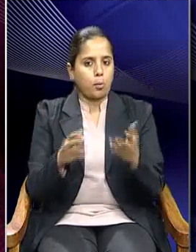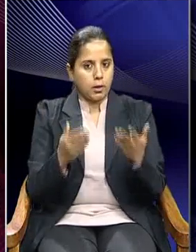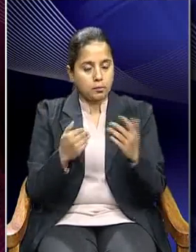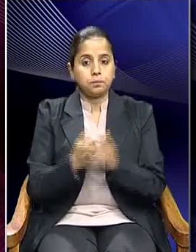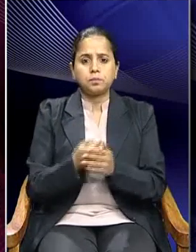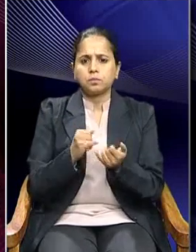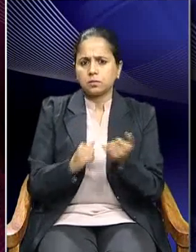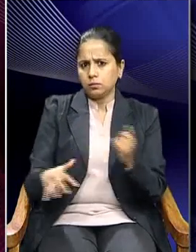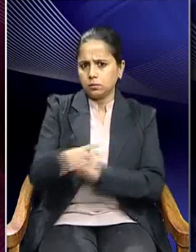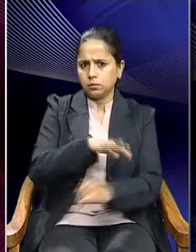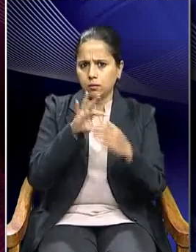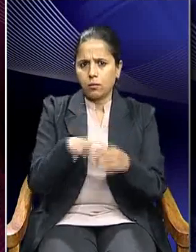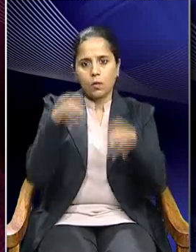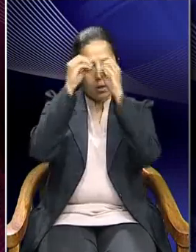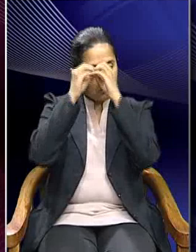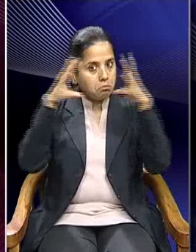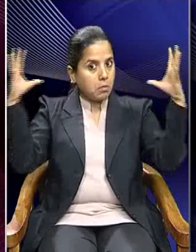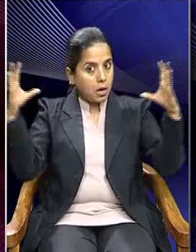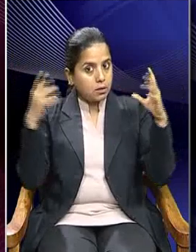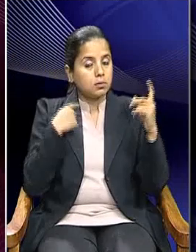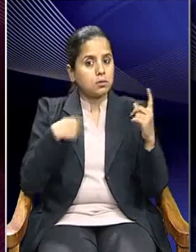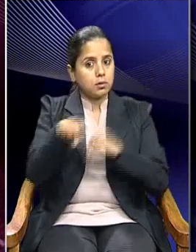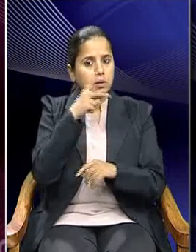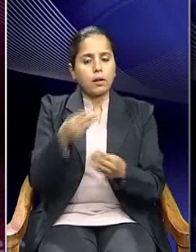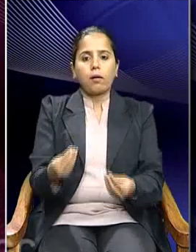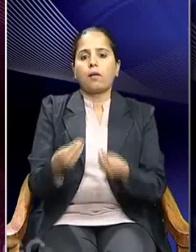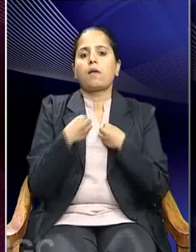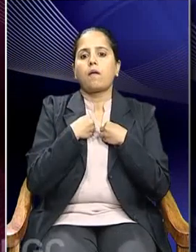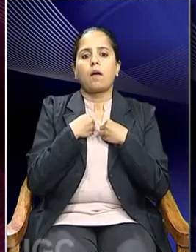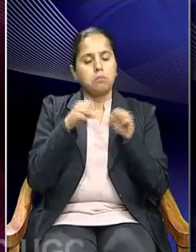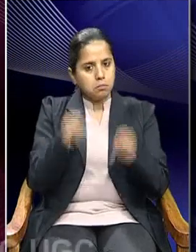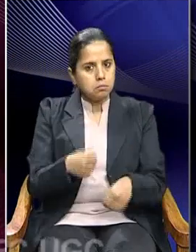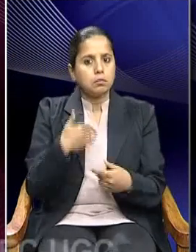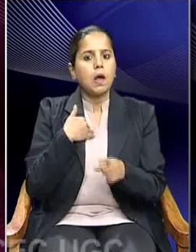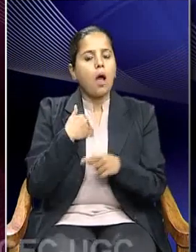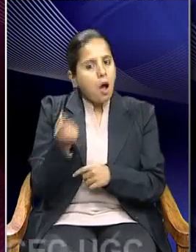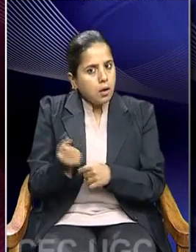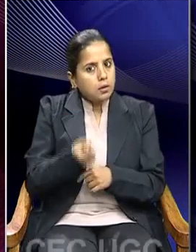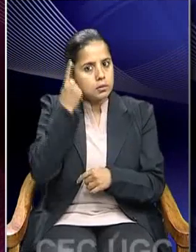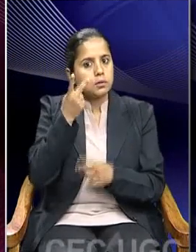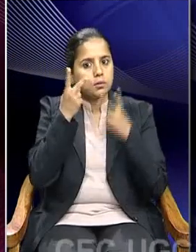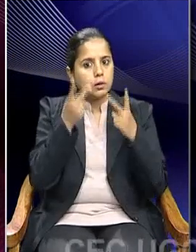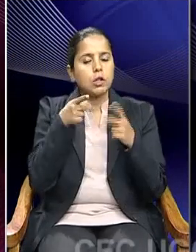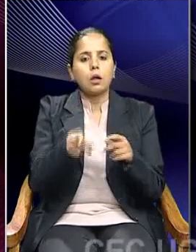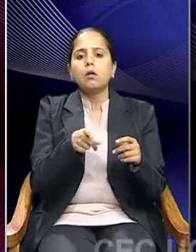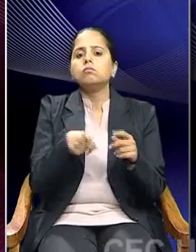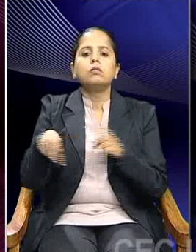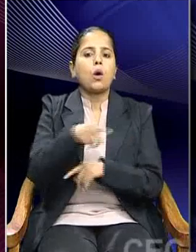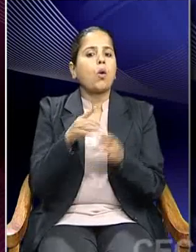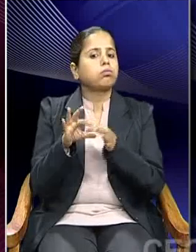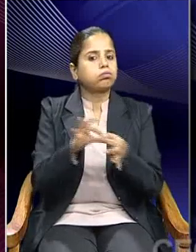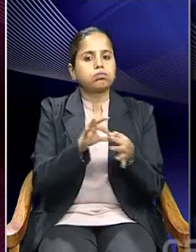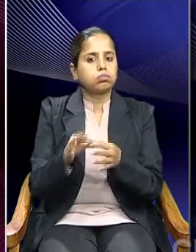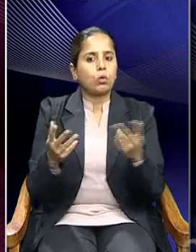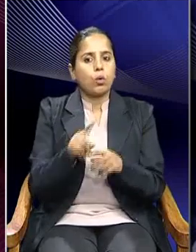The sociological imagination gives us the ability to understand the correlation